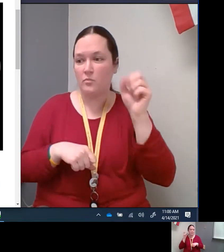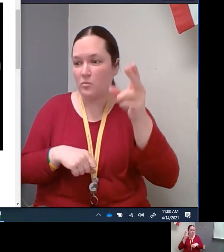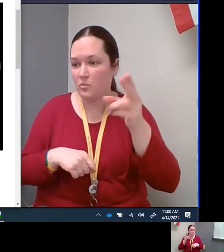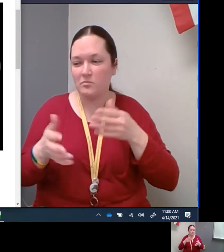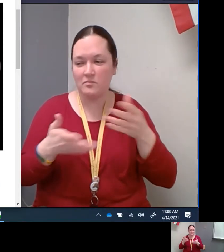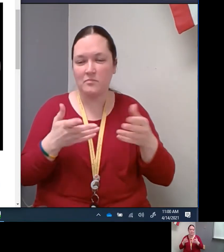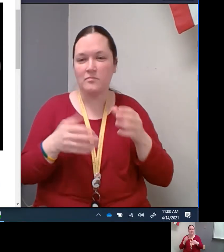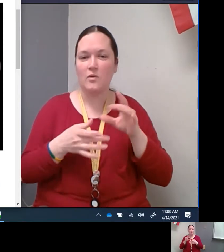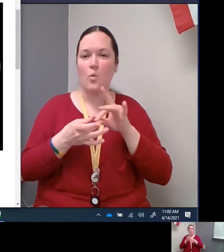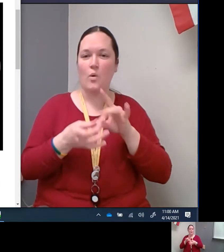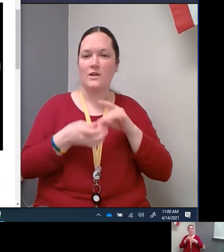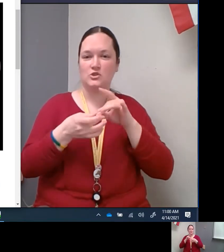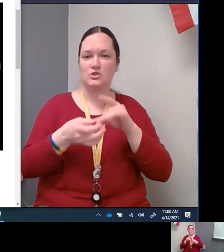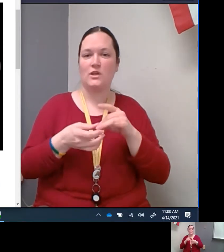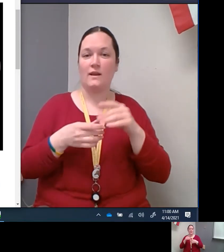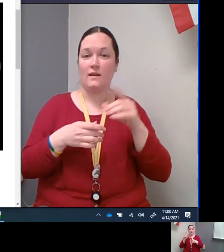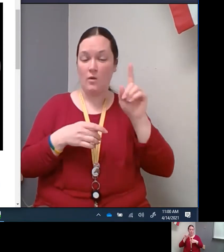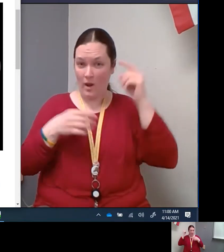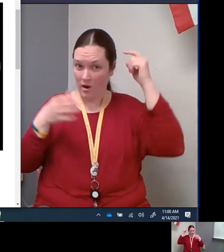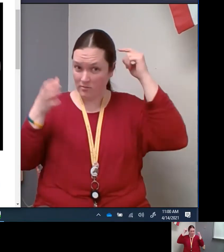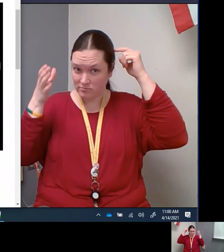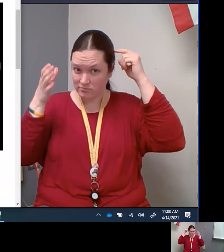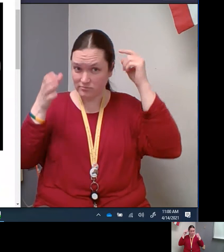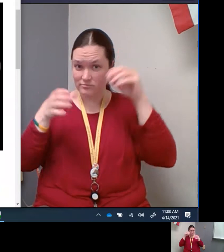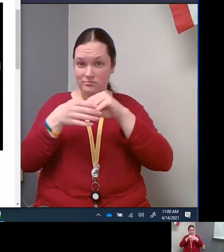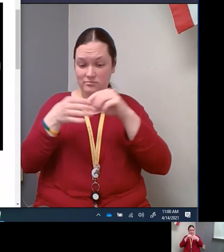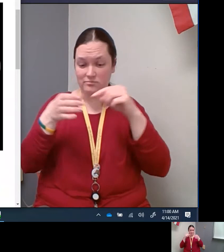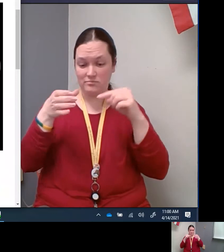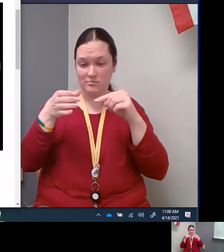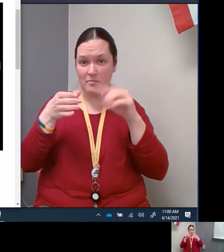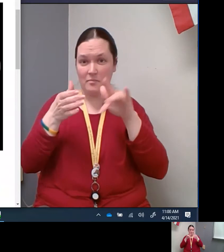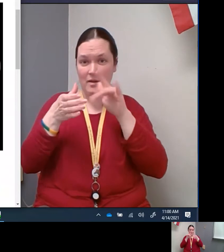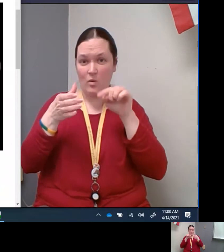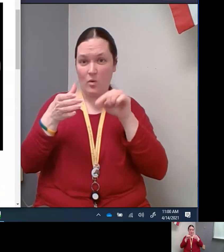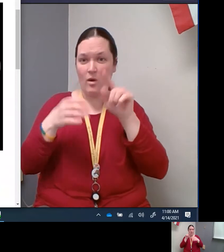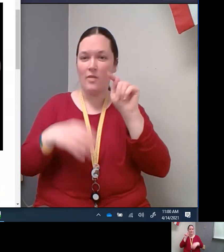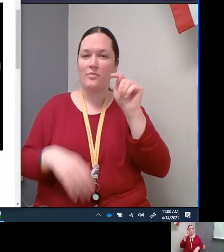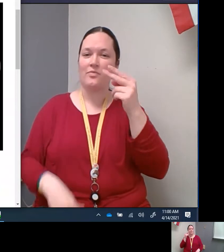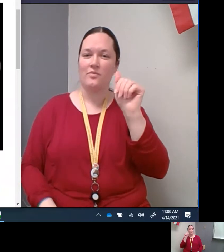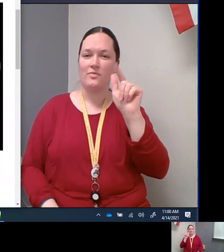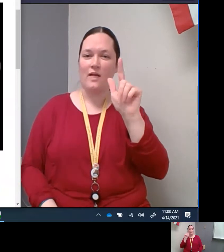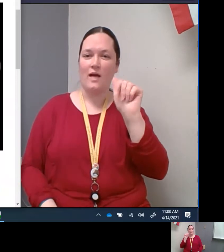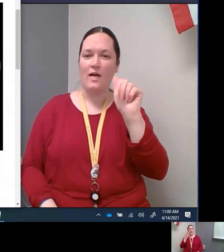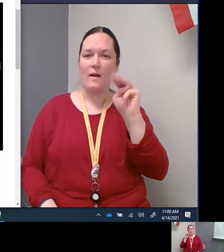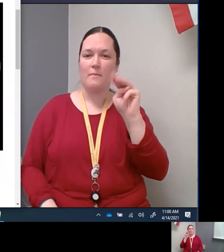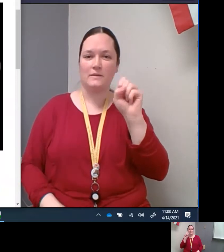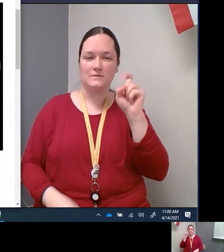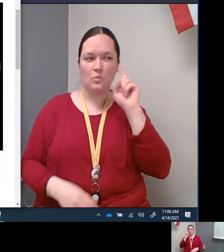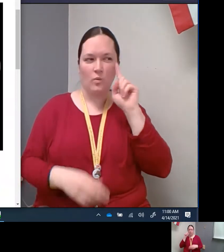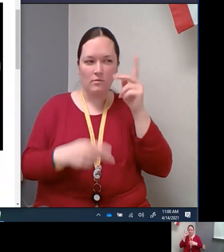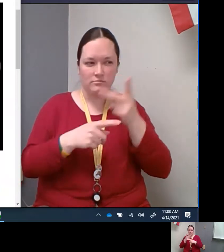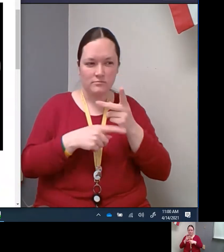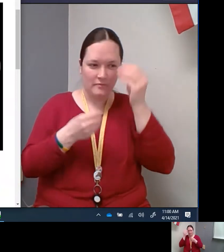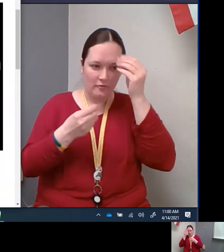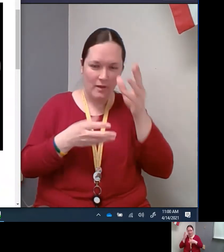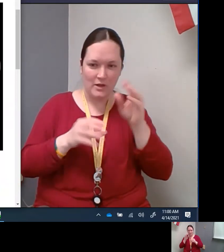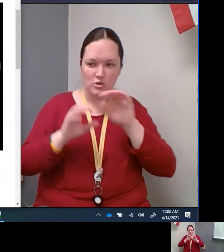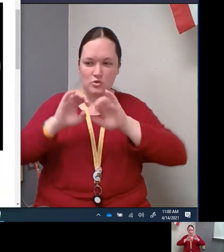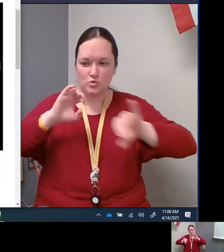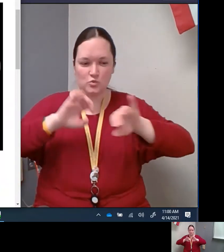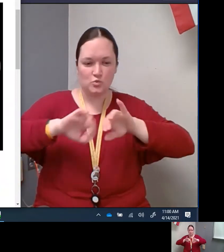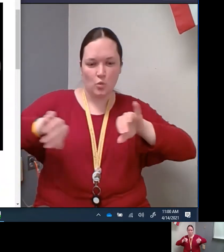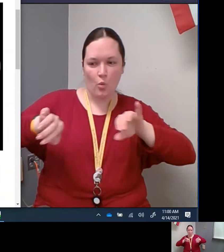above the brain stem? That is the thalamus. What's the thalamus do? Remember, it sorts information as it moves up to the upper parts